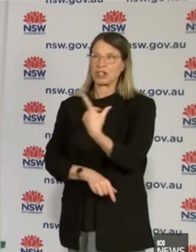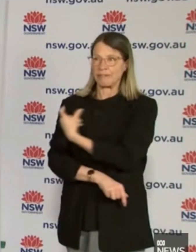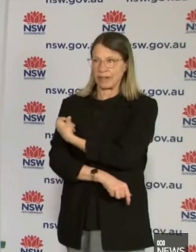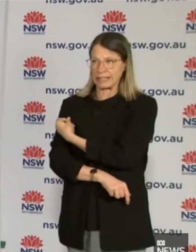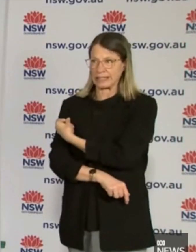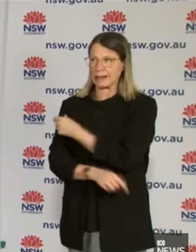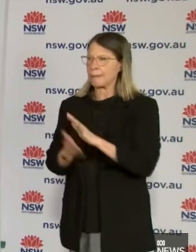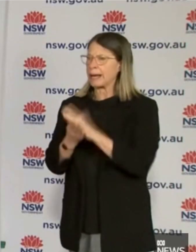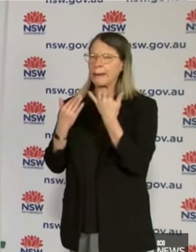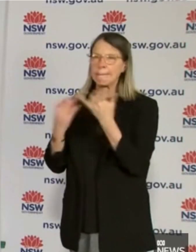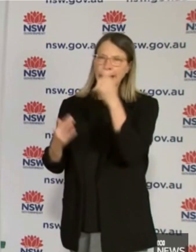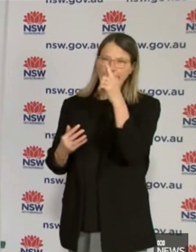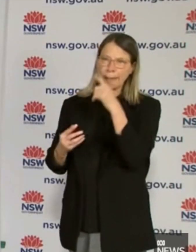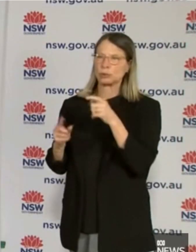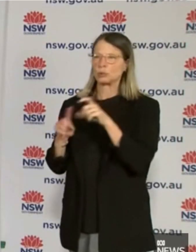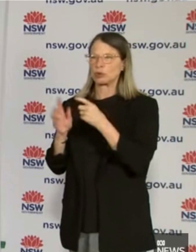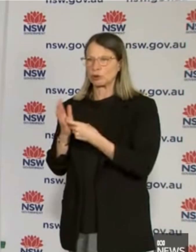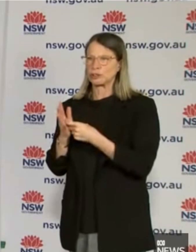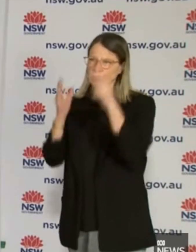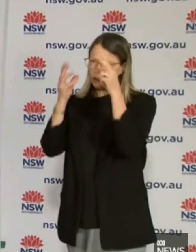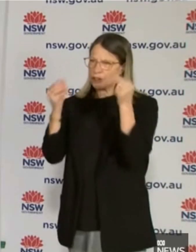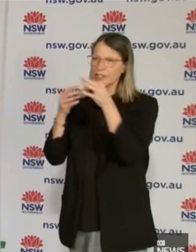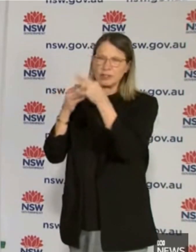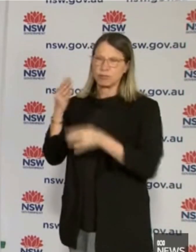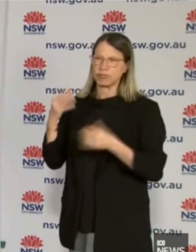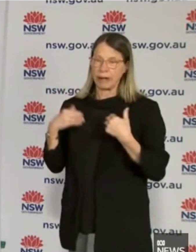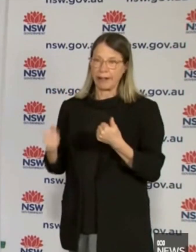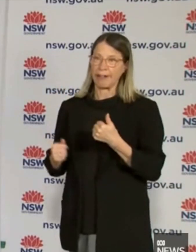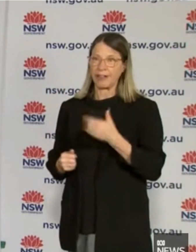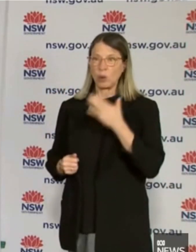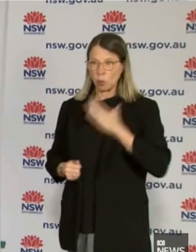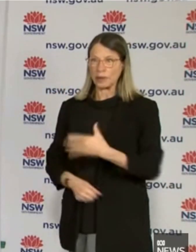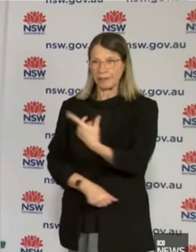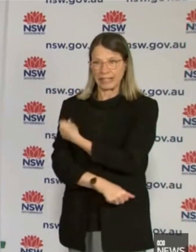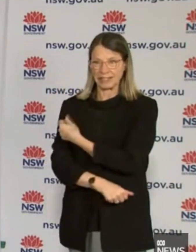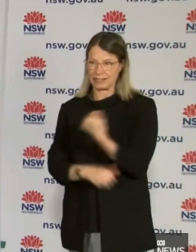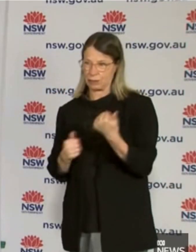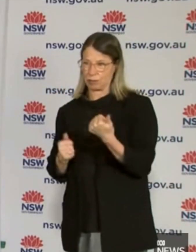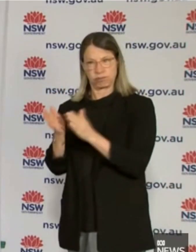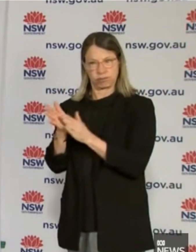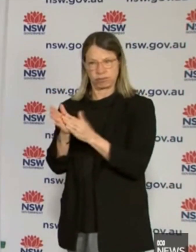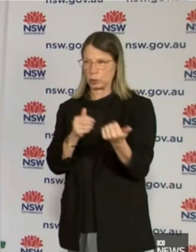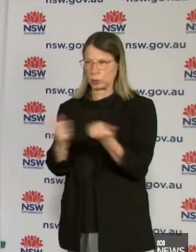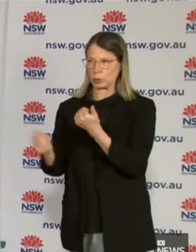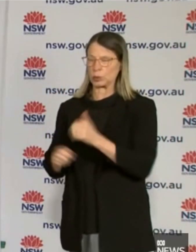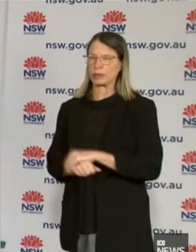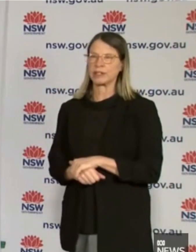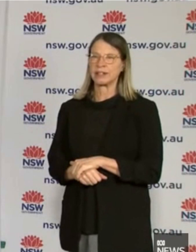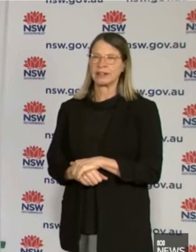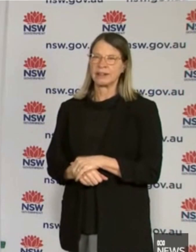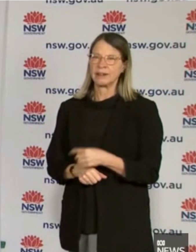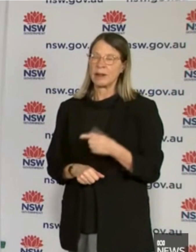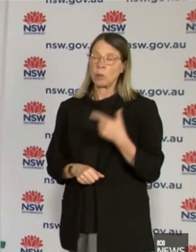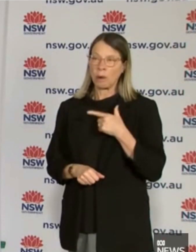state, and I'm heartened by that. So, I think at the end of the day, health workers know they have a responsibility